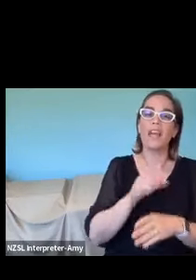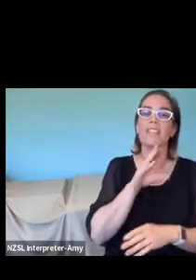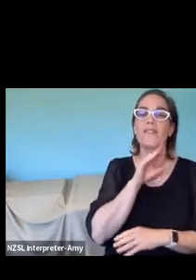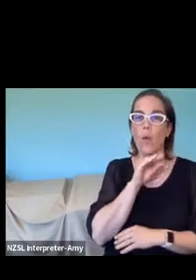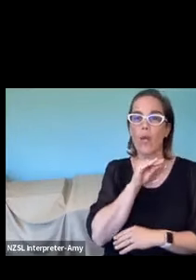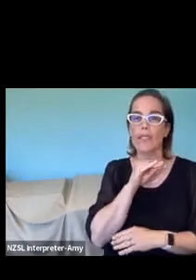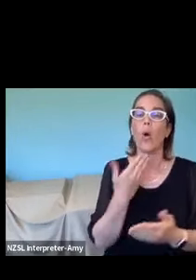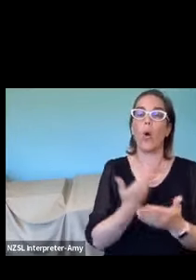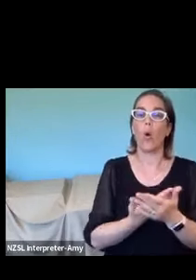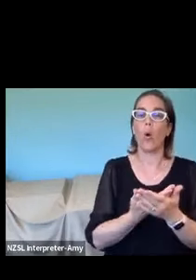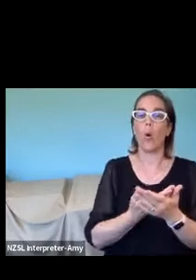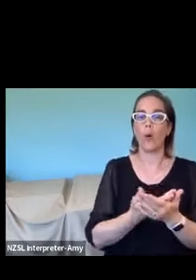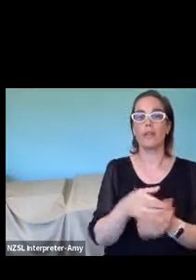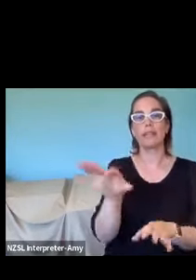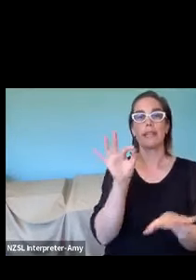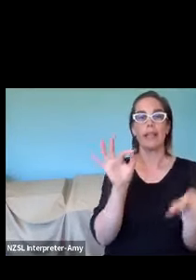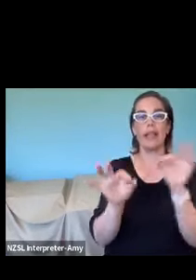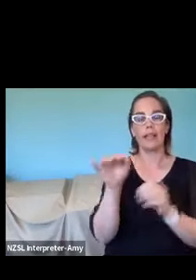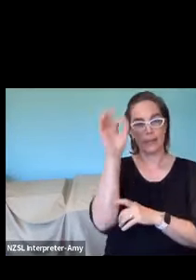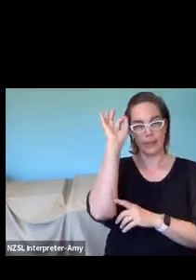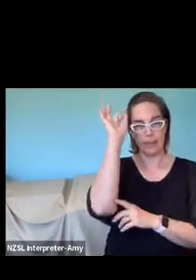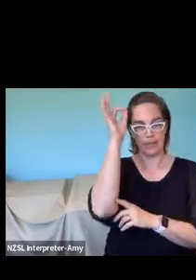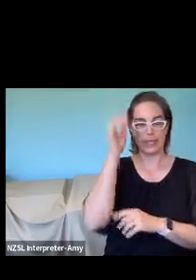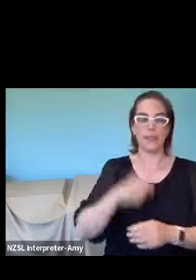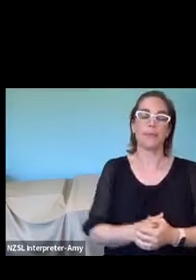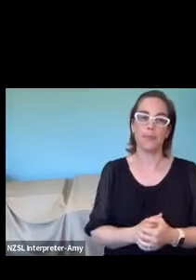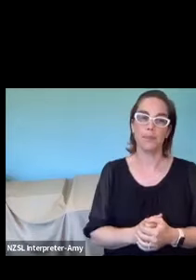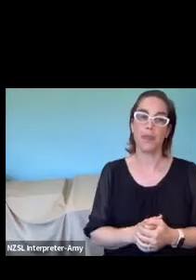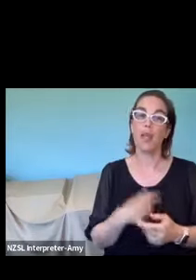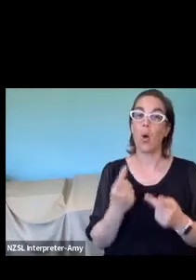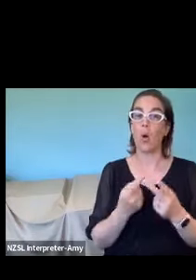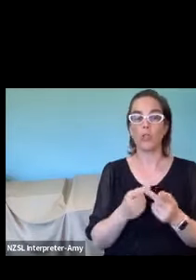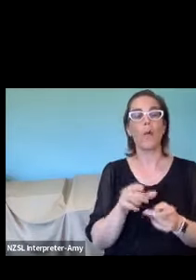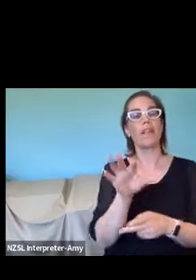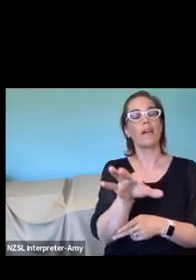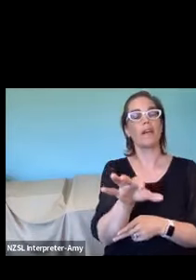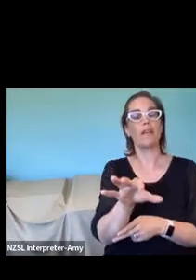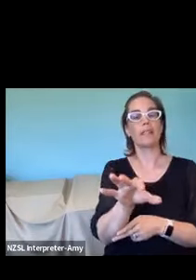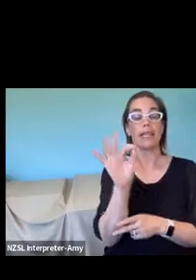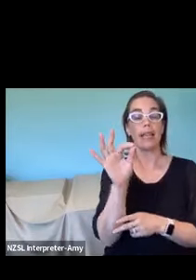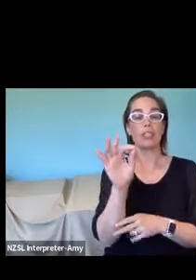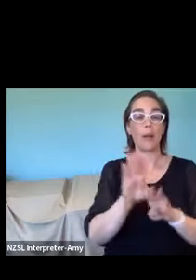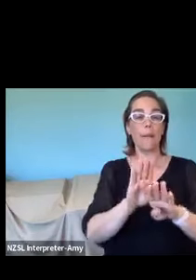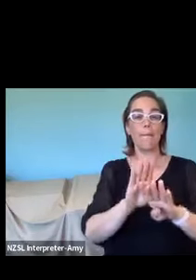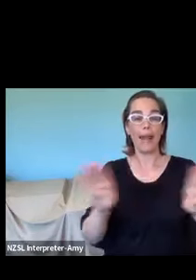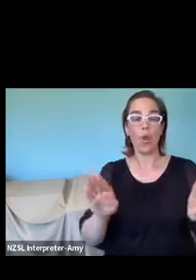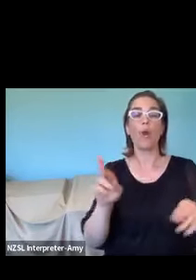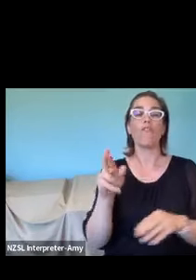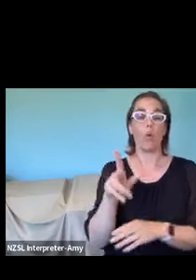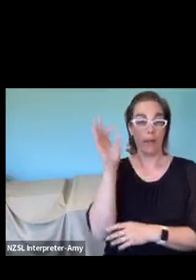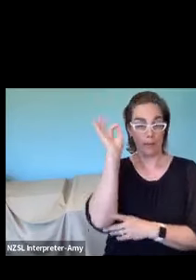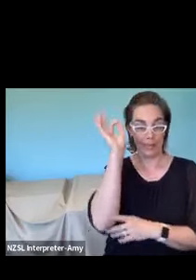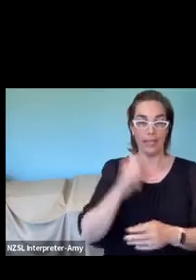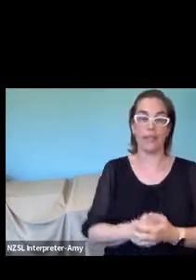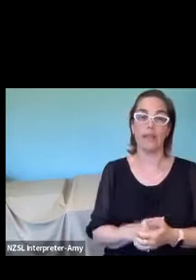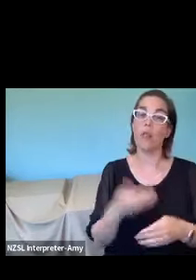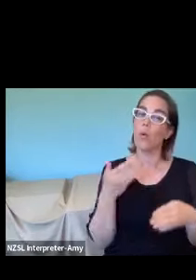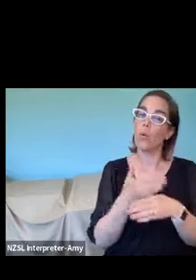accessibility committee and on the selection panel for that committee. The workers in the disability